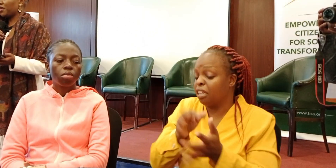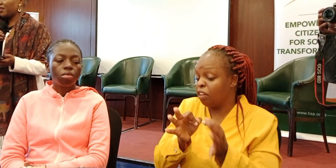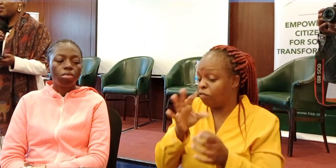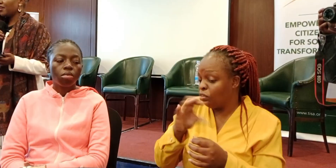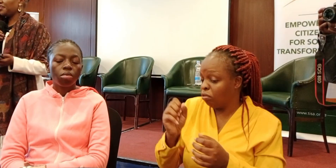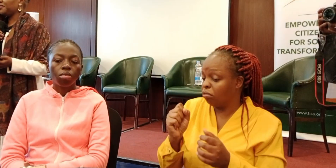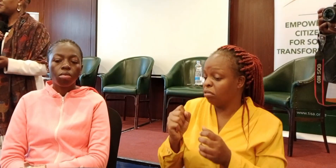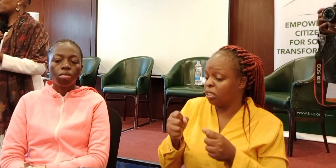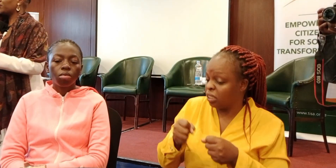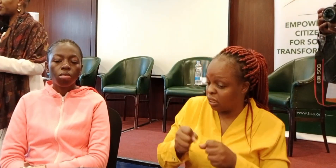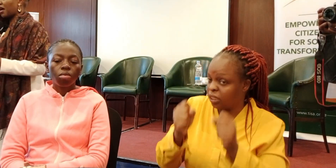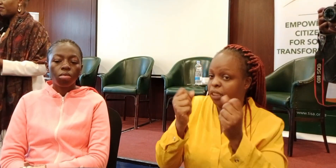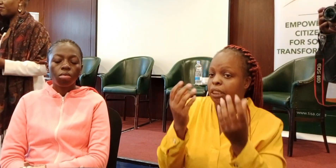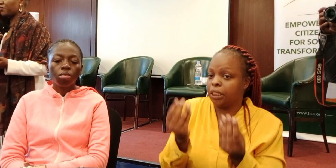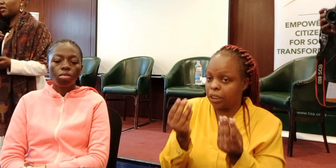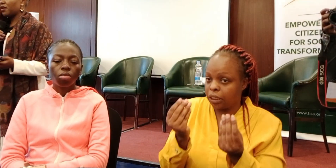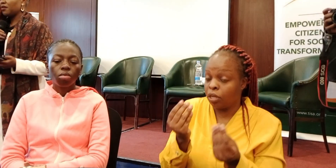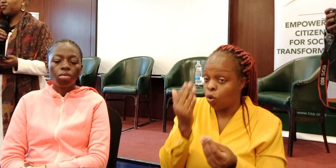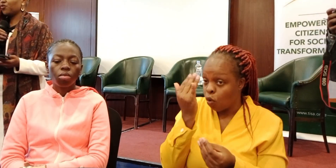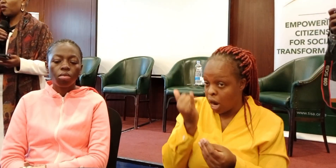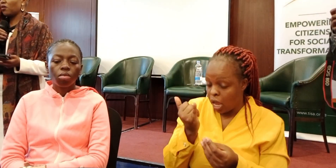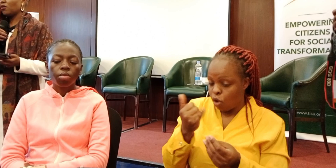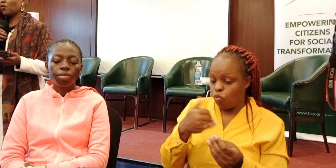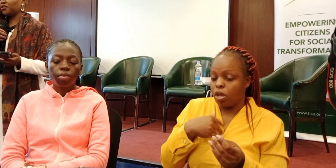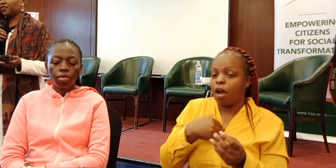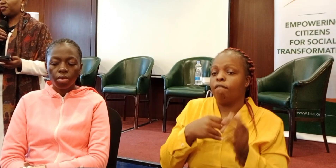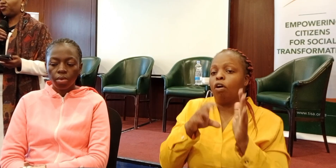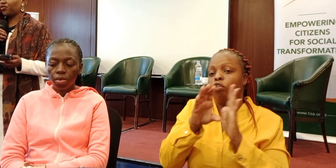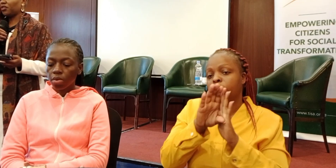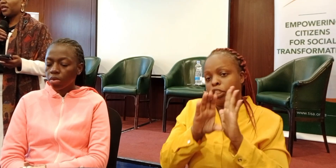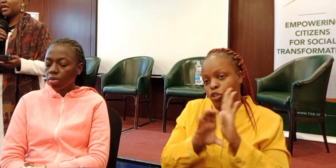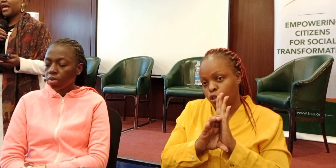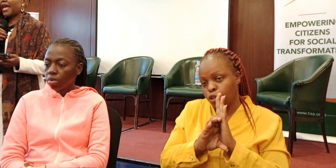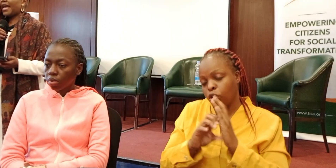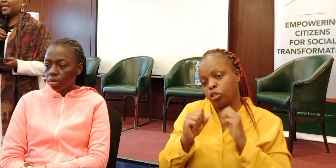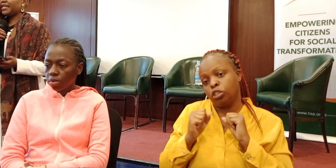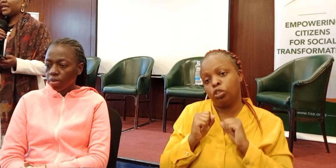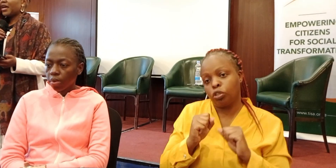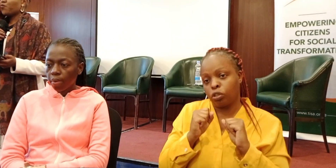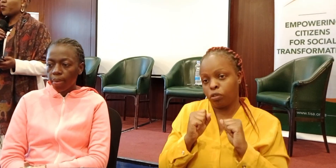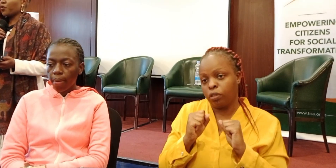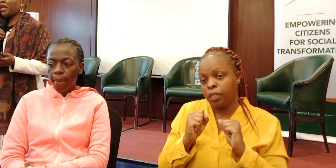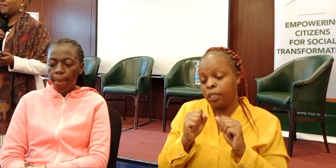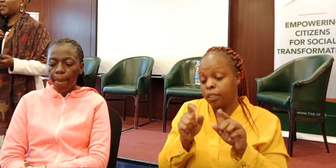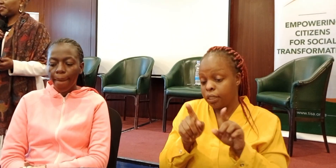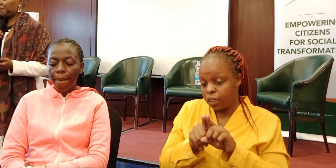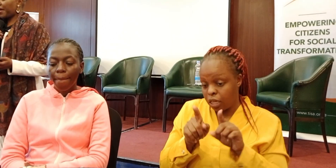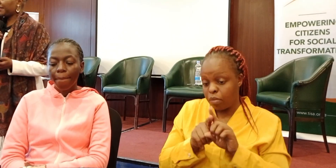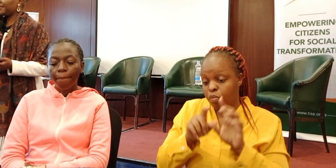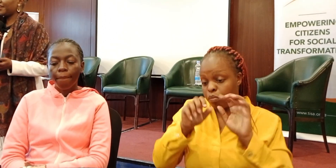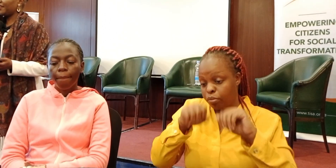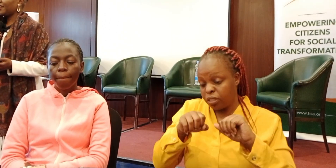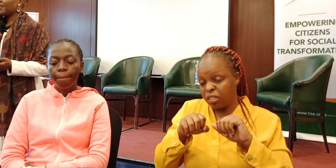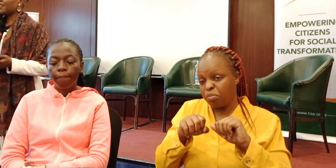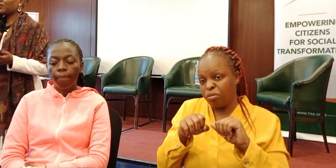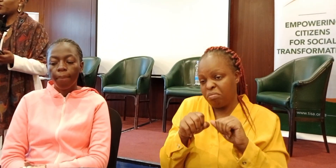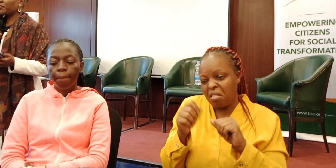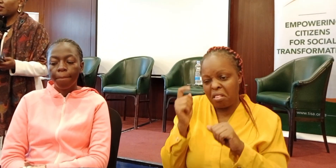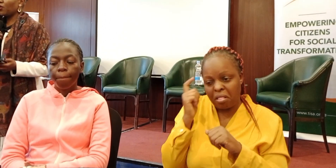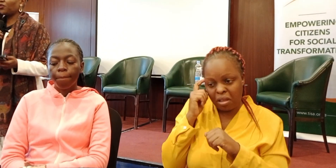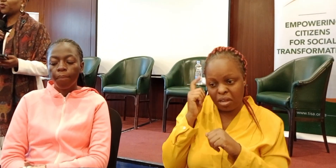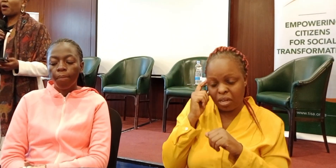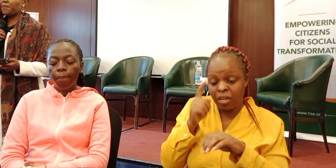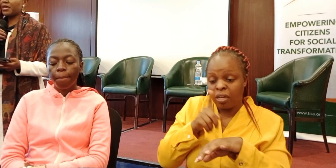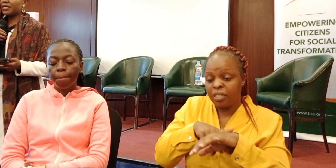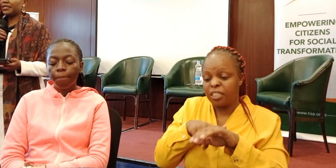be very easy because we have a very strong constitution. And we would have expected that